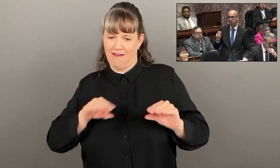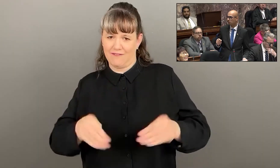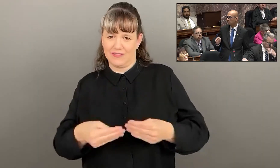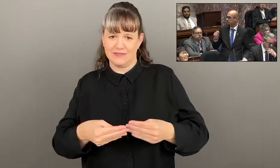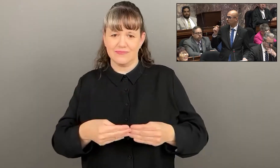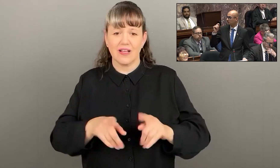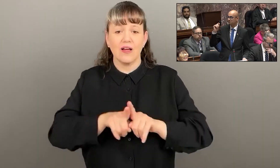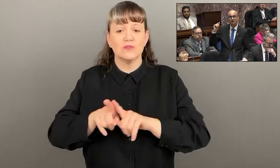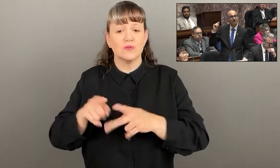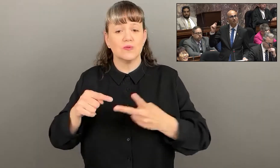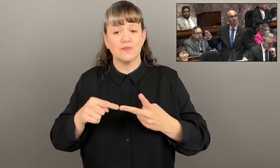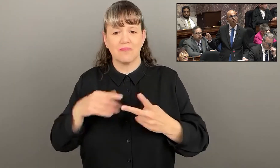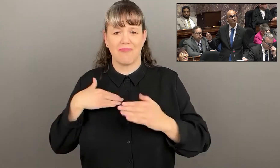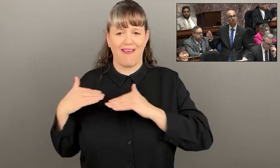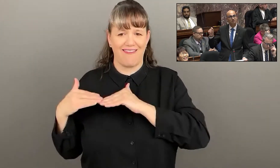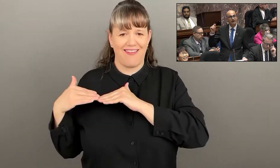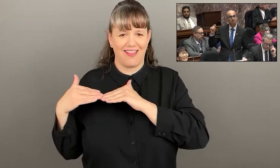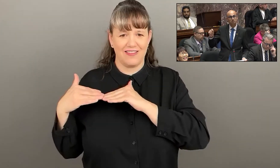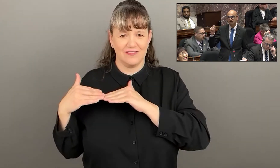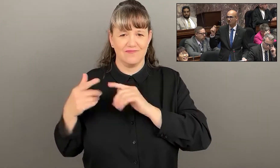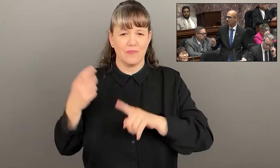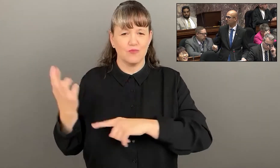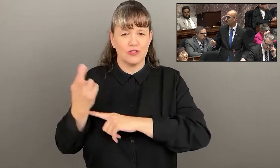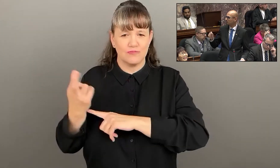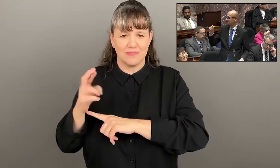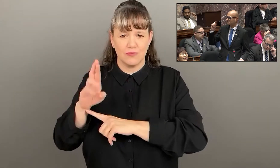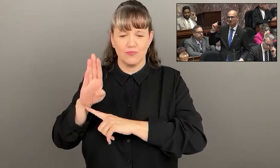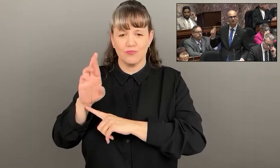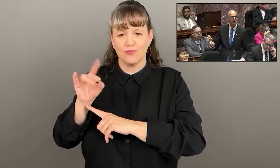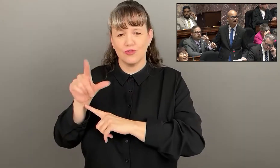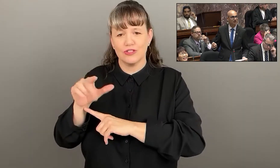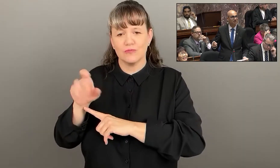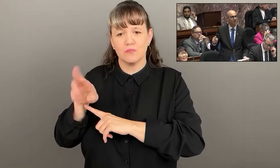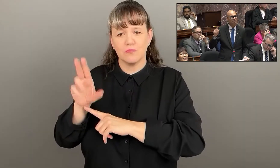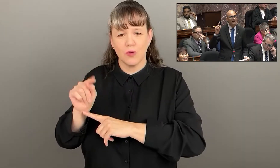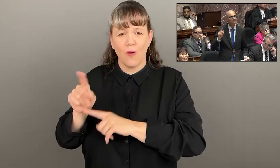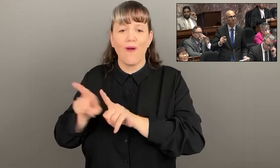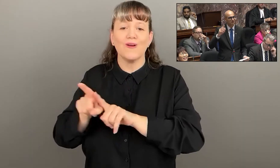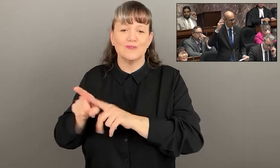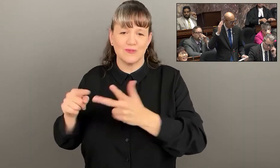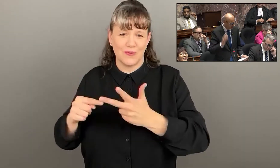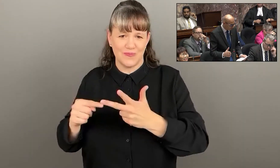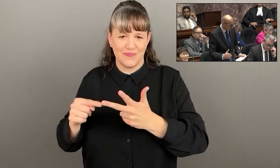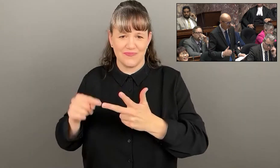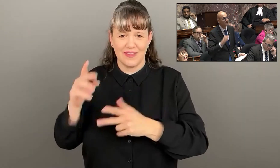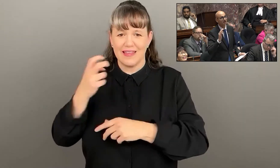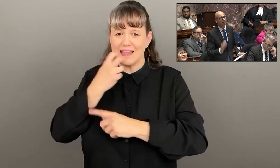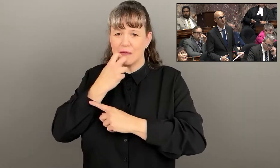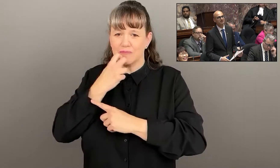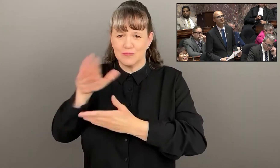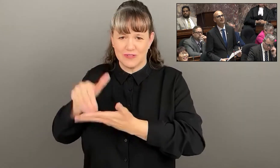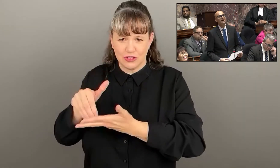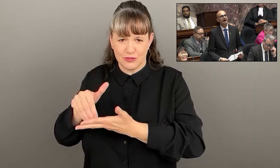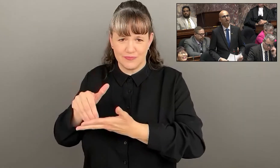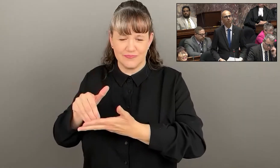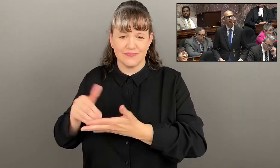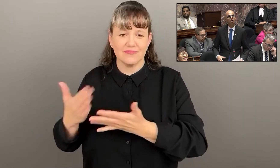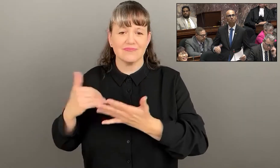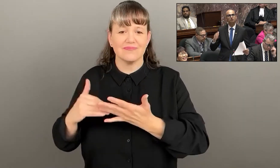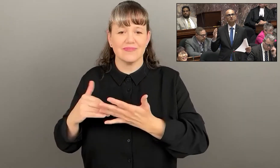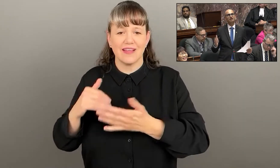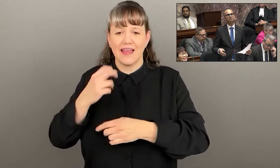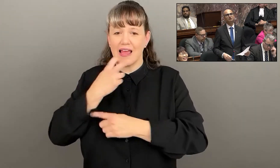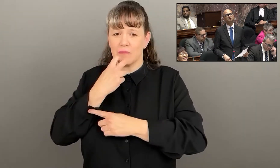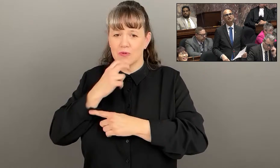Richmond Bridgeport, as well as my other colleague from Kamloops Centre, as well as my other colleague from Kamloops North, Thompson. We